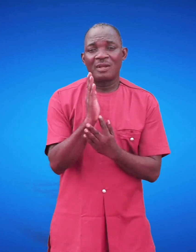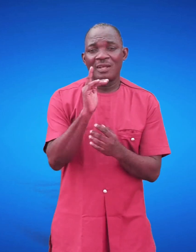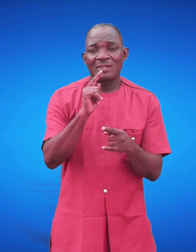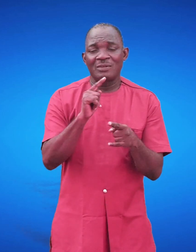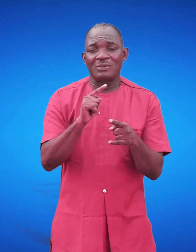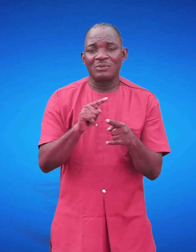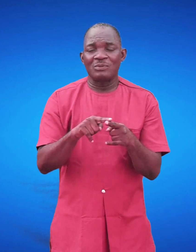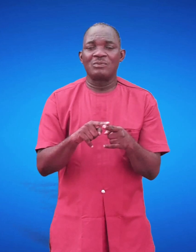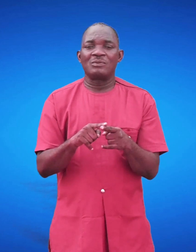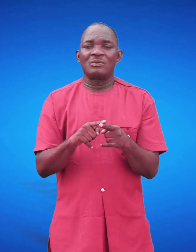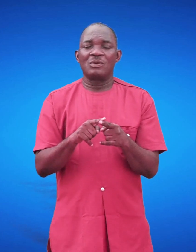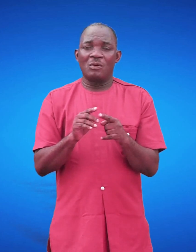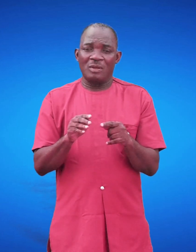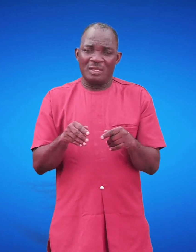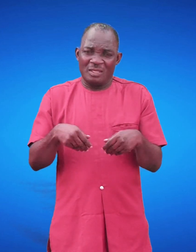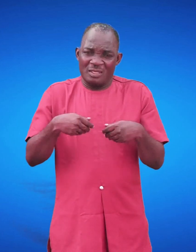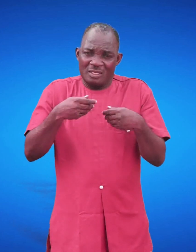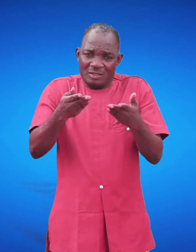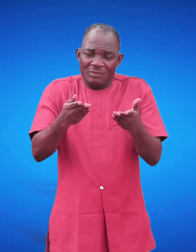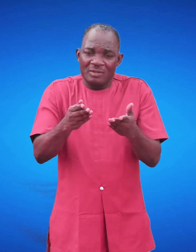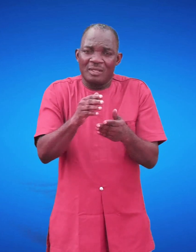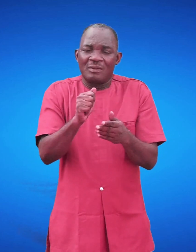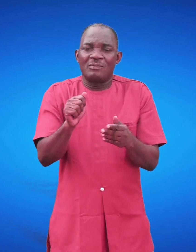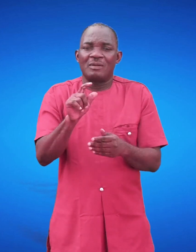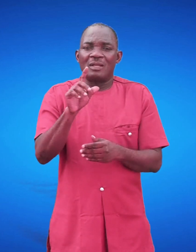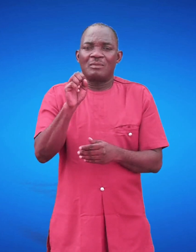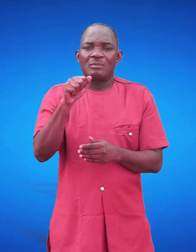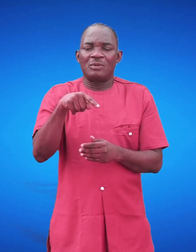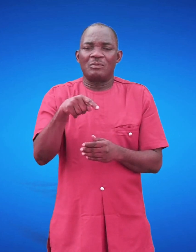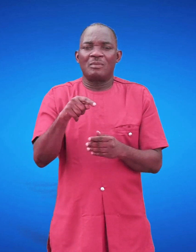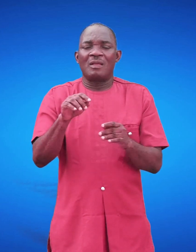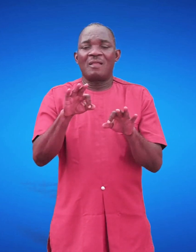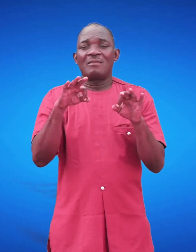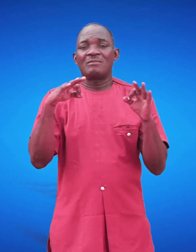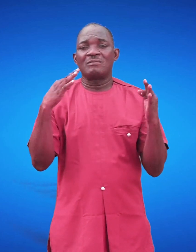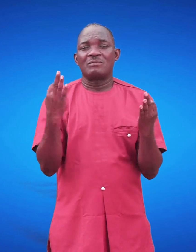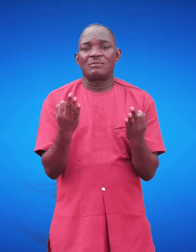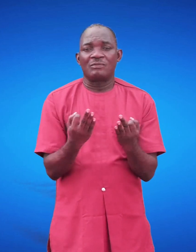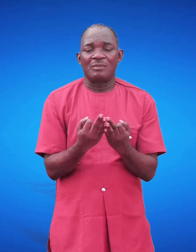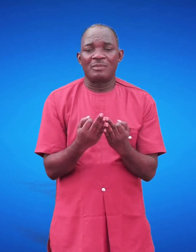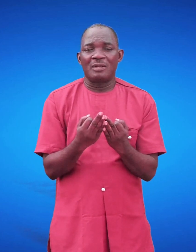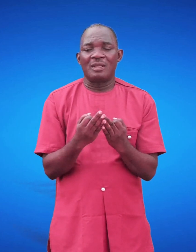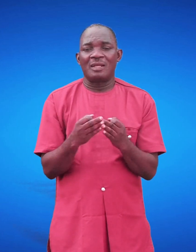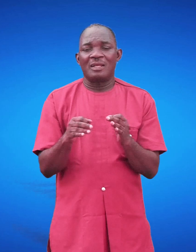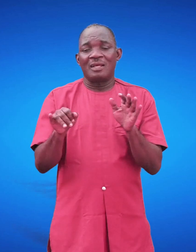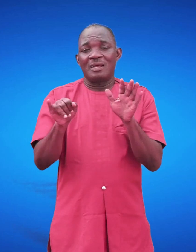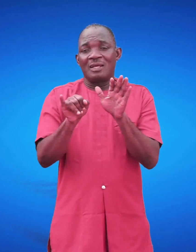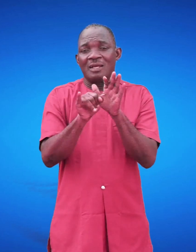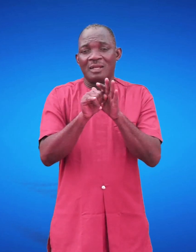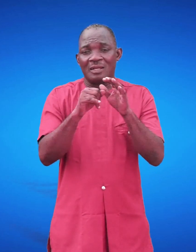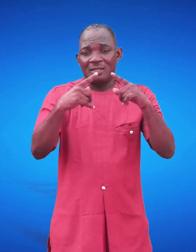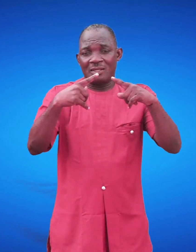be issued a LEAP household identification card.